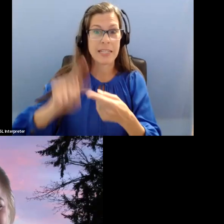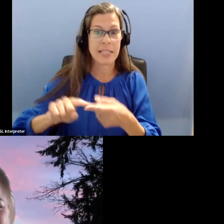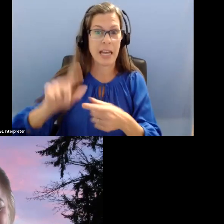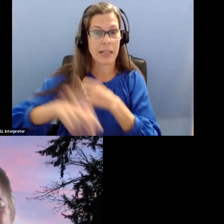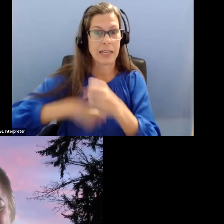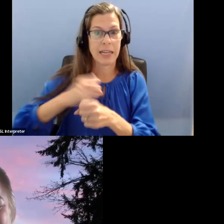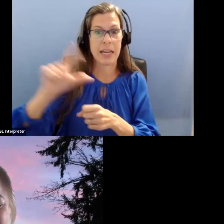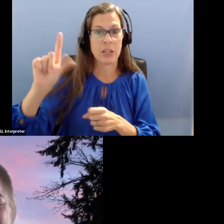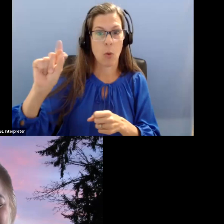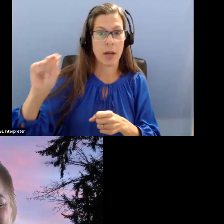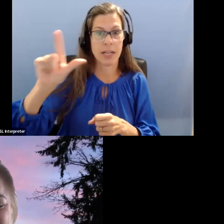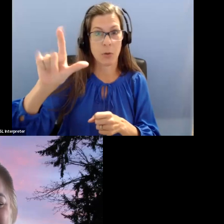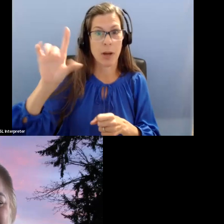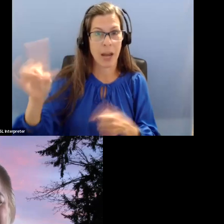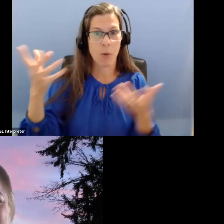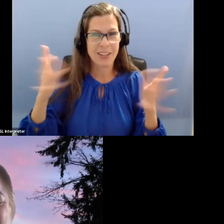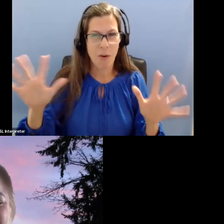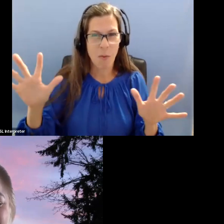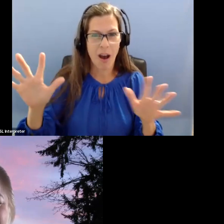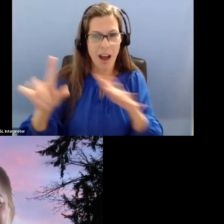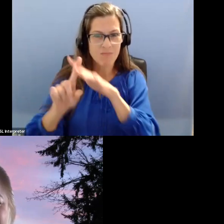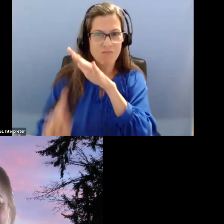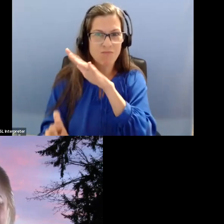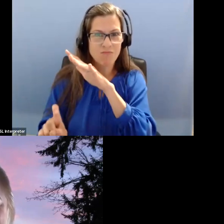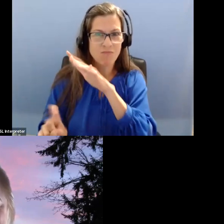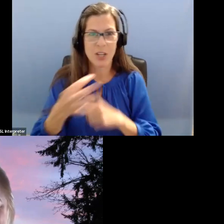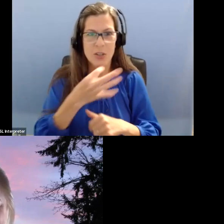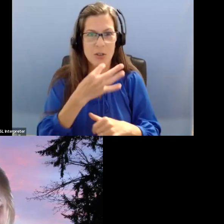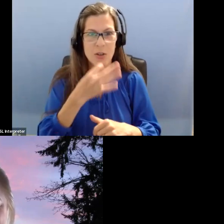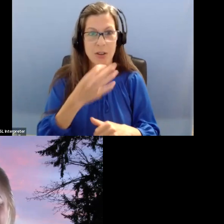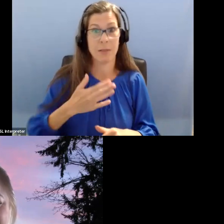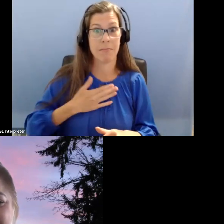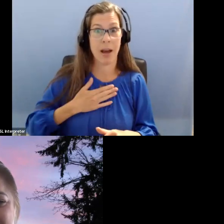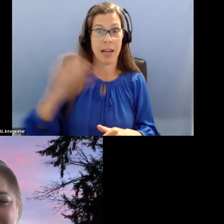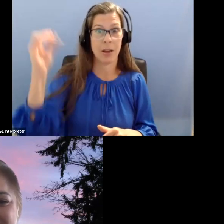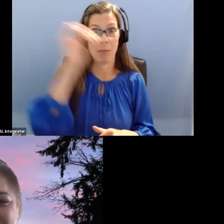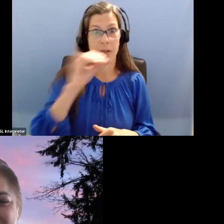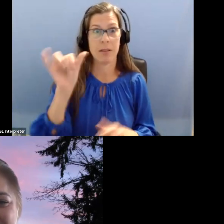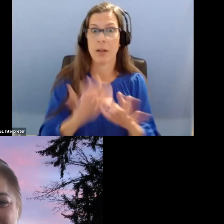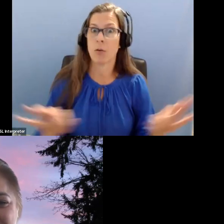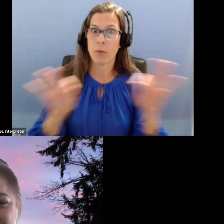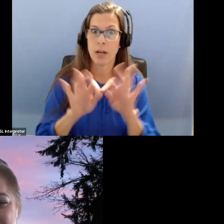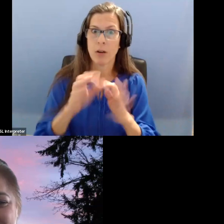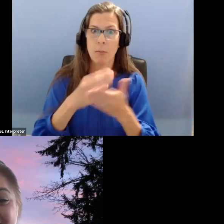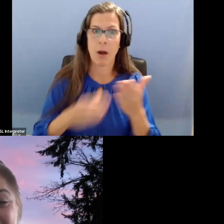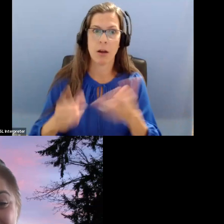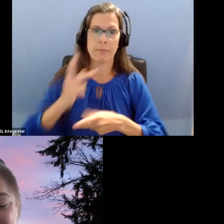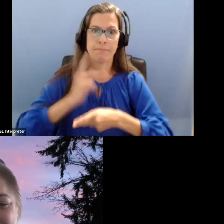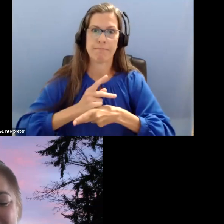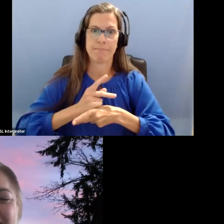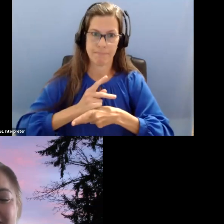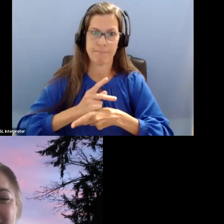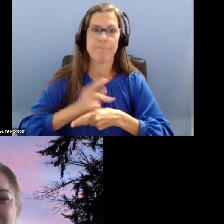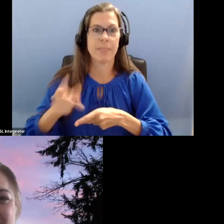not losing her anytime soon. So that, in my opinion, was a critical component of this